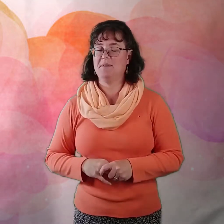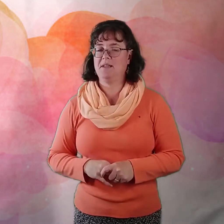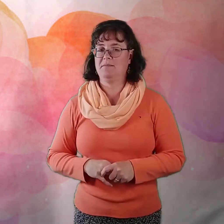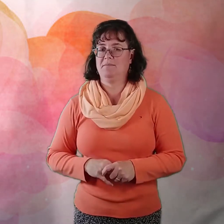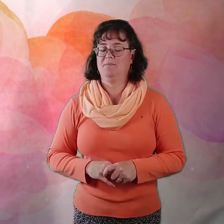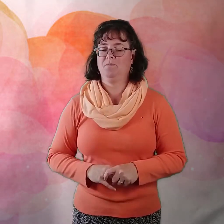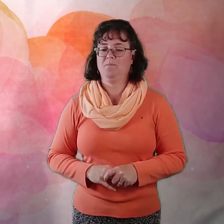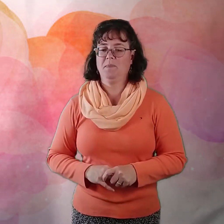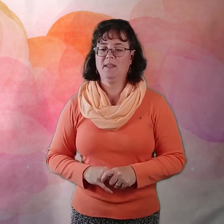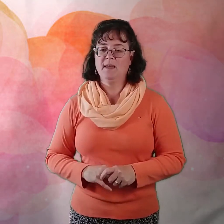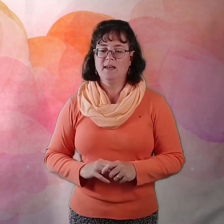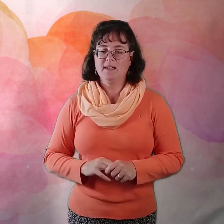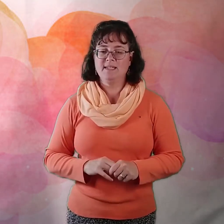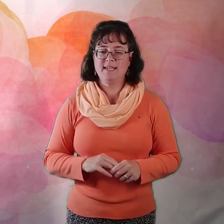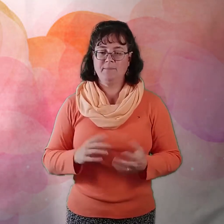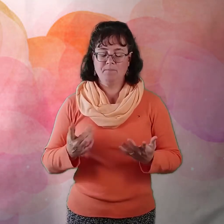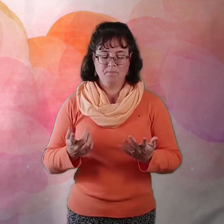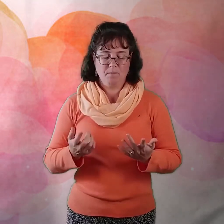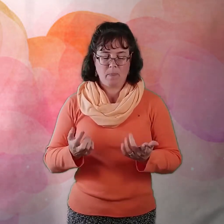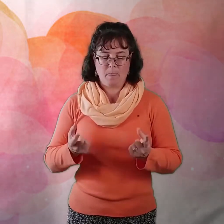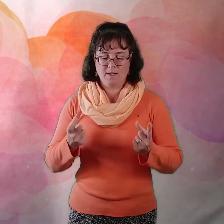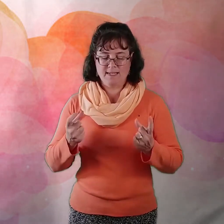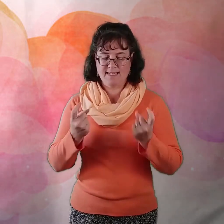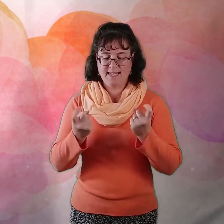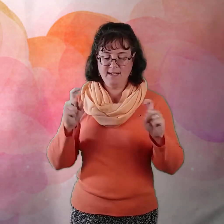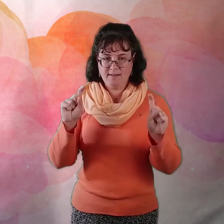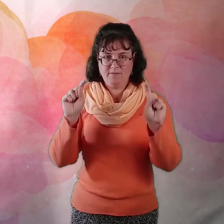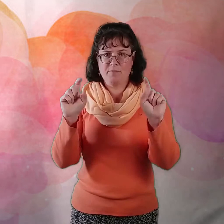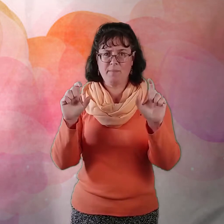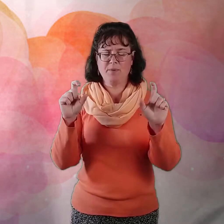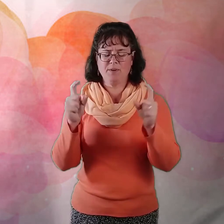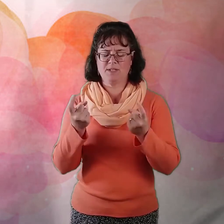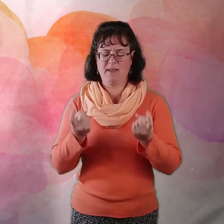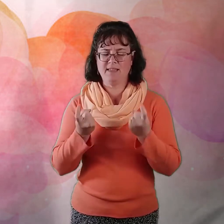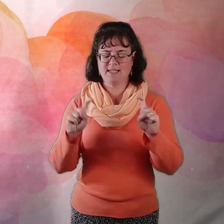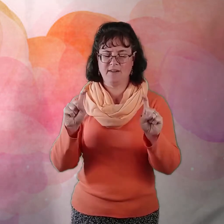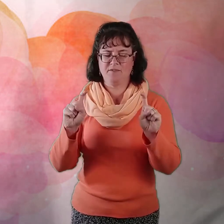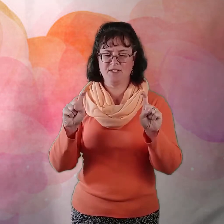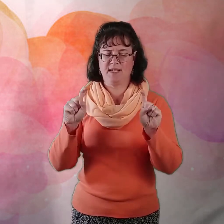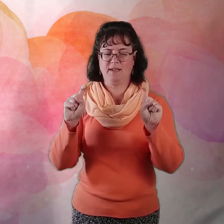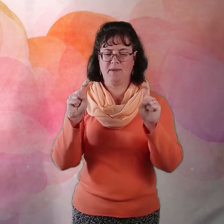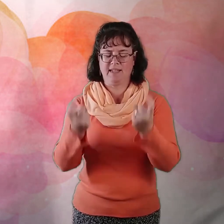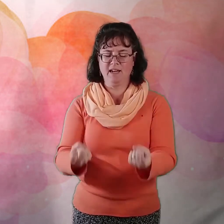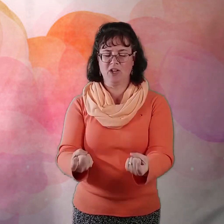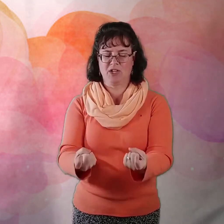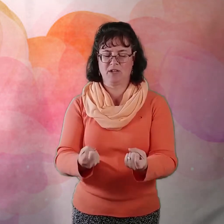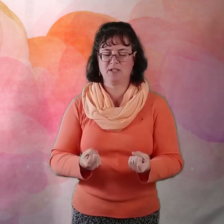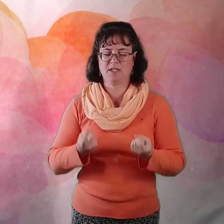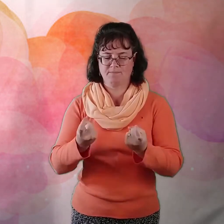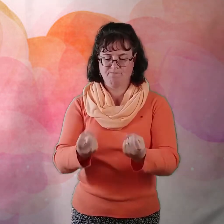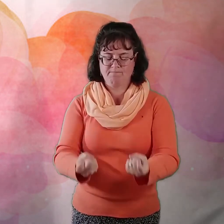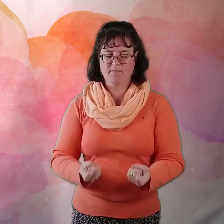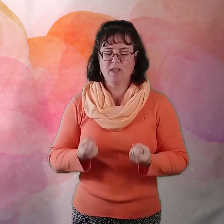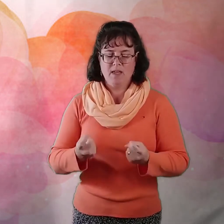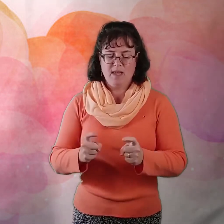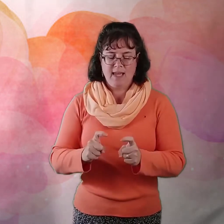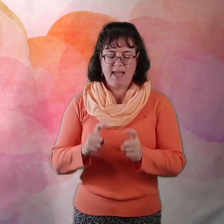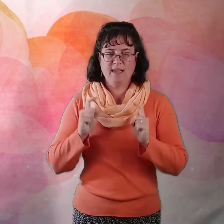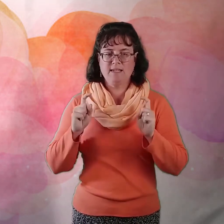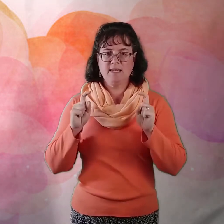mean. You see, sin, remember, to make the sign for sin, you make little hooks. And